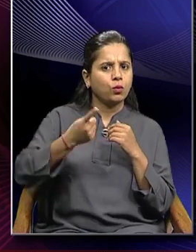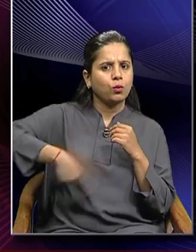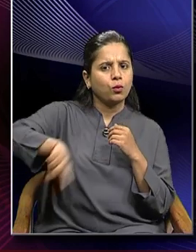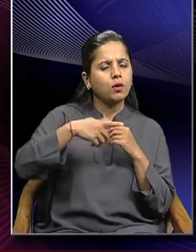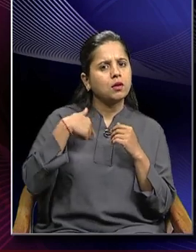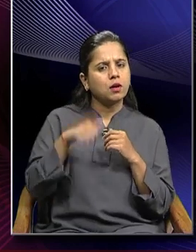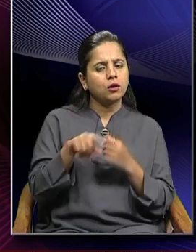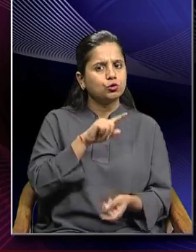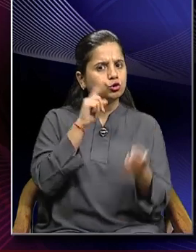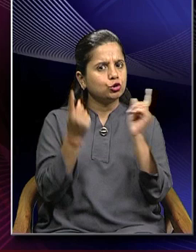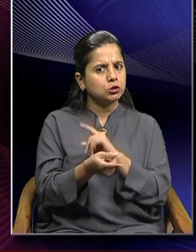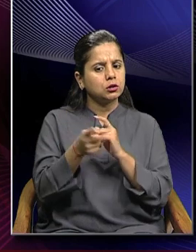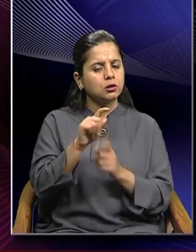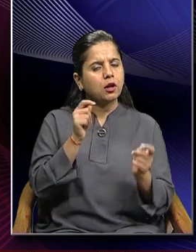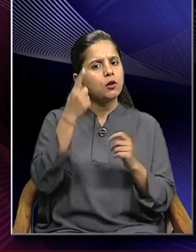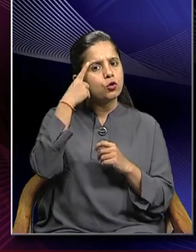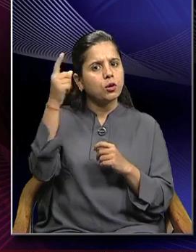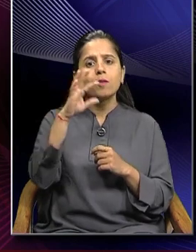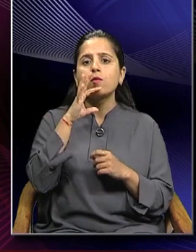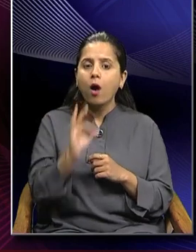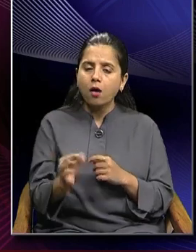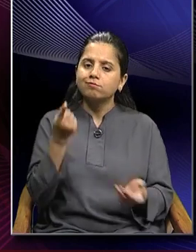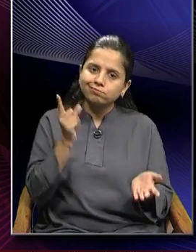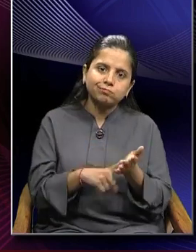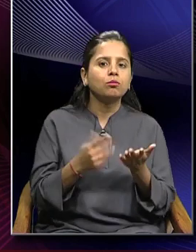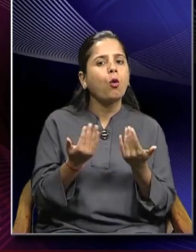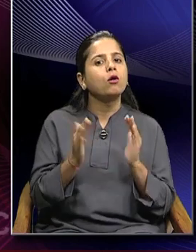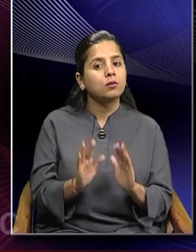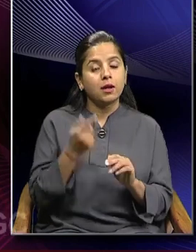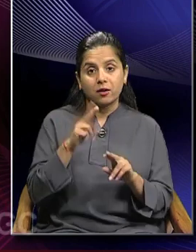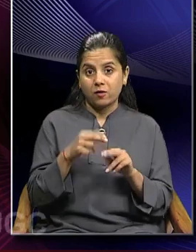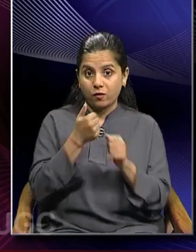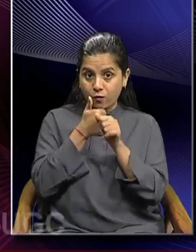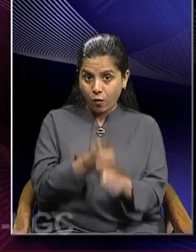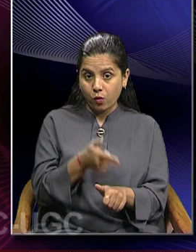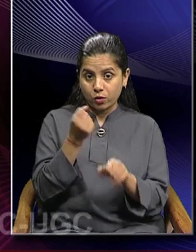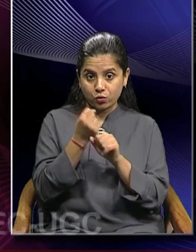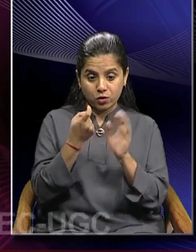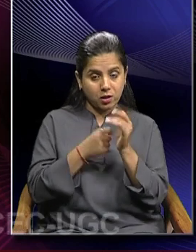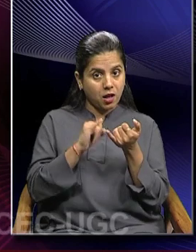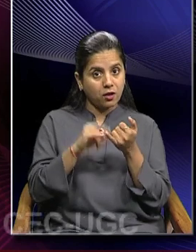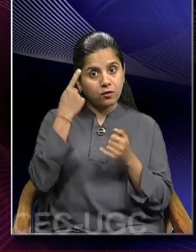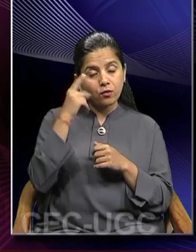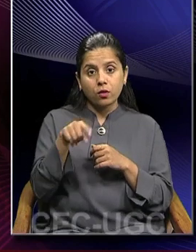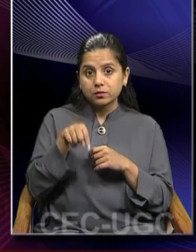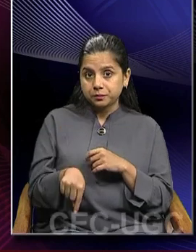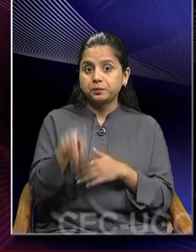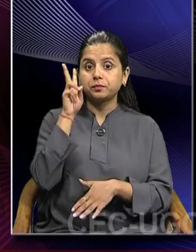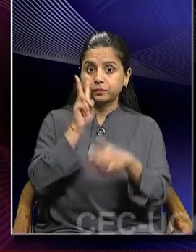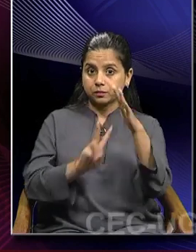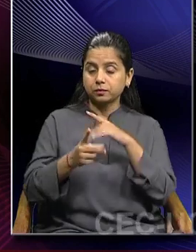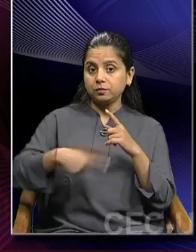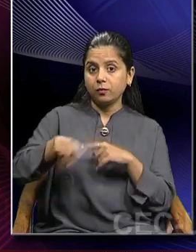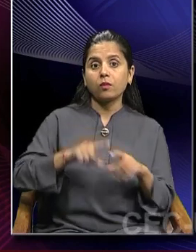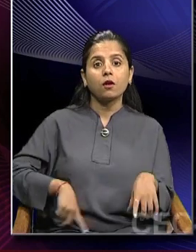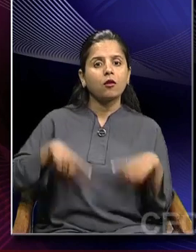now convert or transform this dream into a reality if we follow this GRS as a vision for our society in which we are